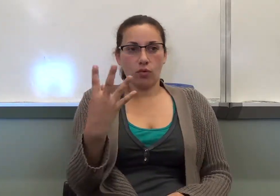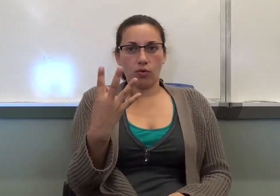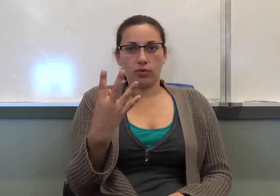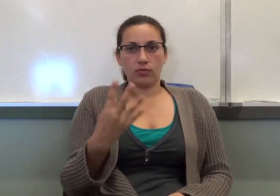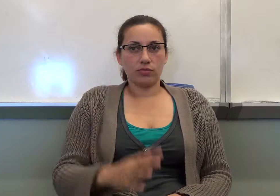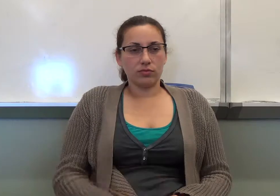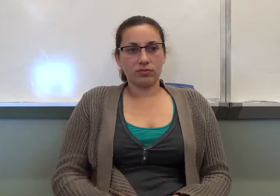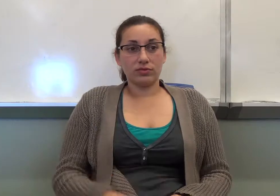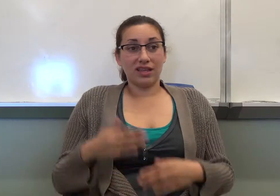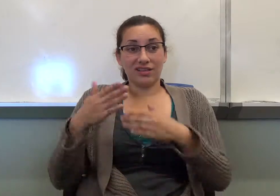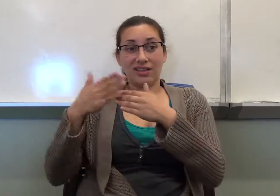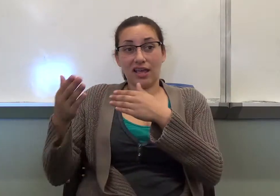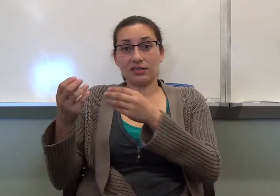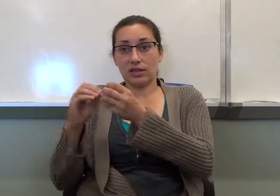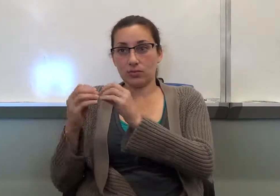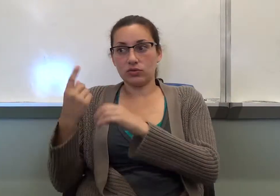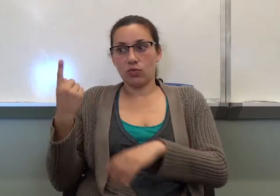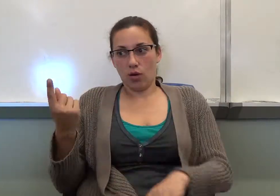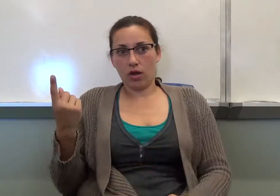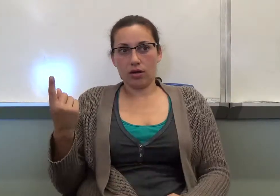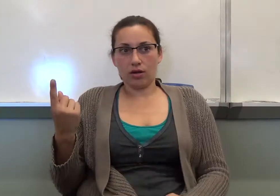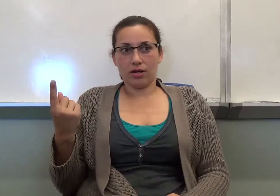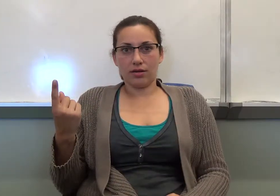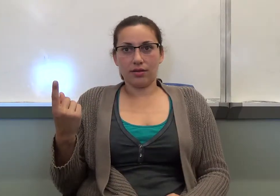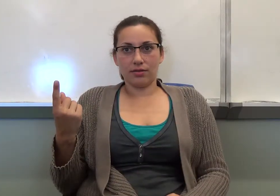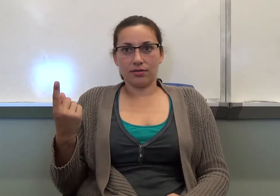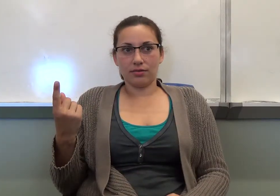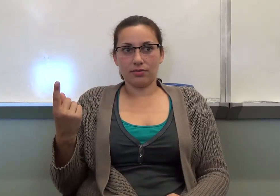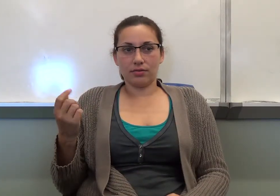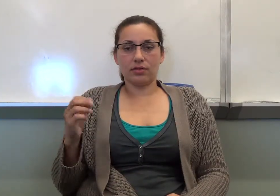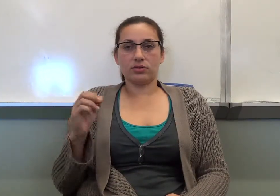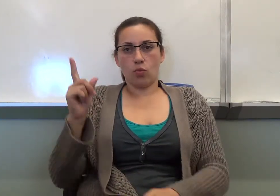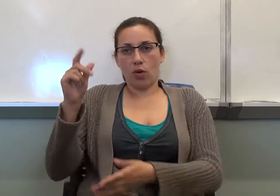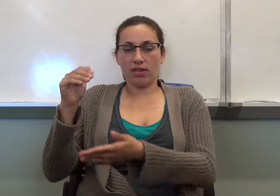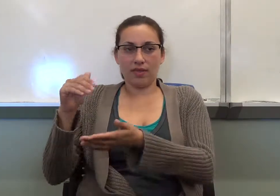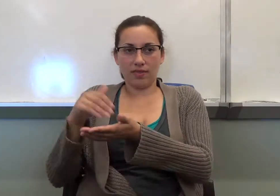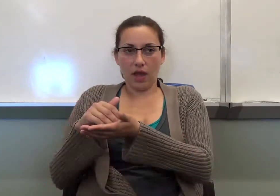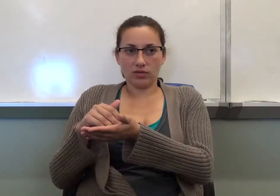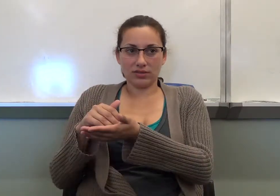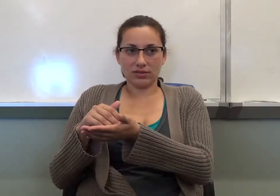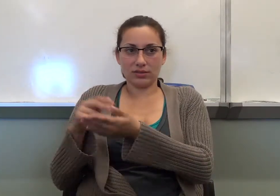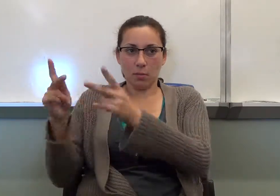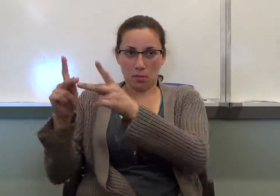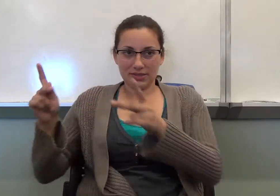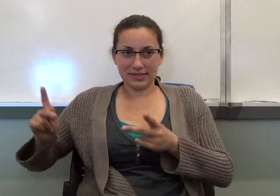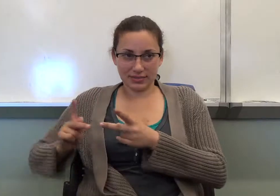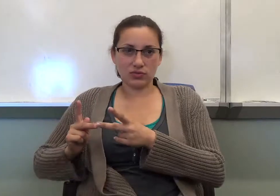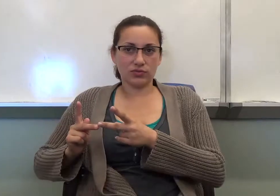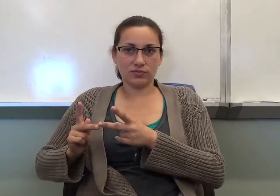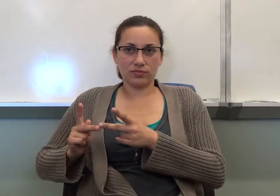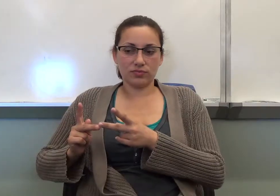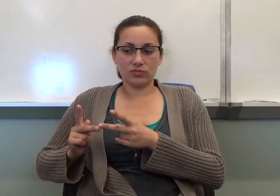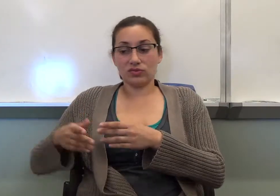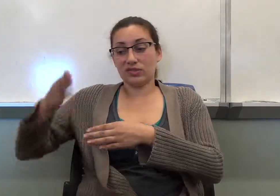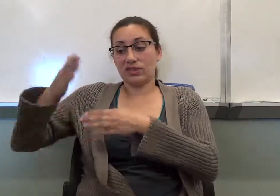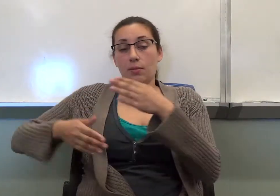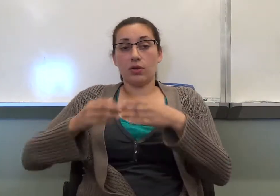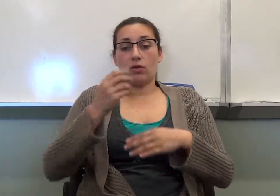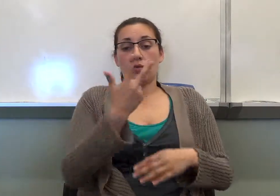next number is 1, and that's in the thousandths position. So by chopping it off there, you're missing it, but you're only missing